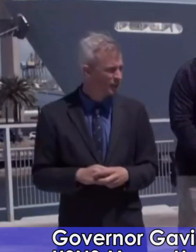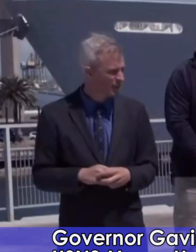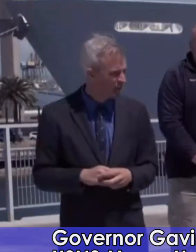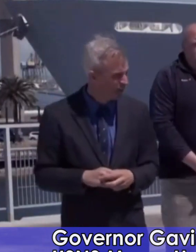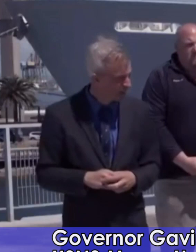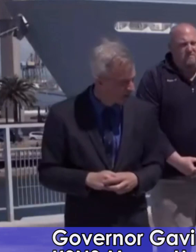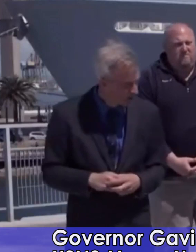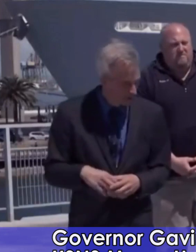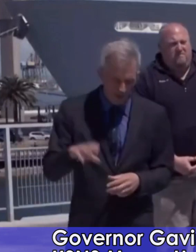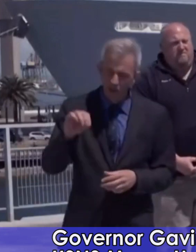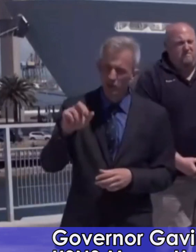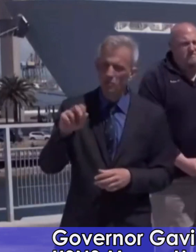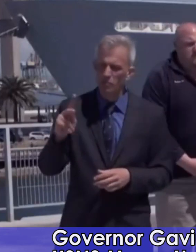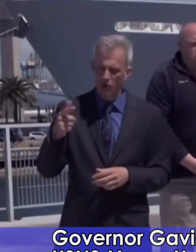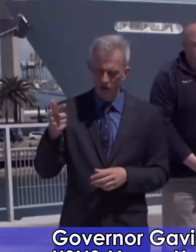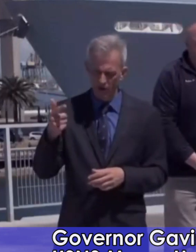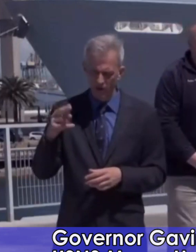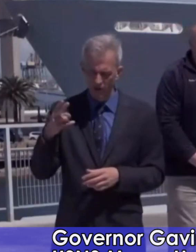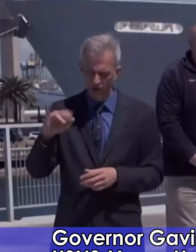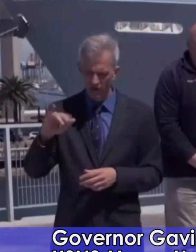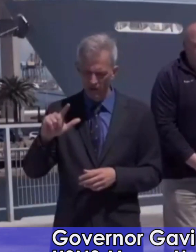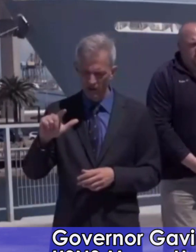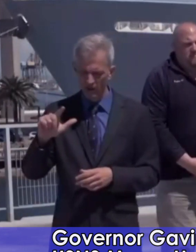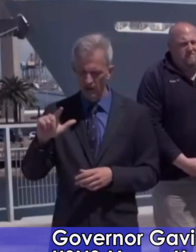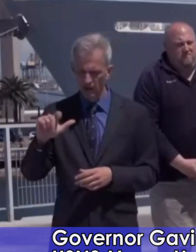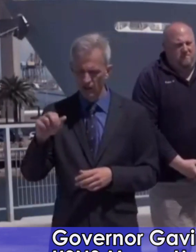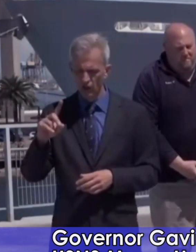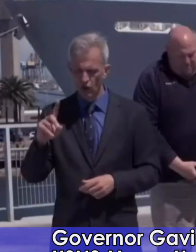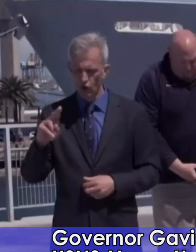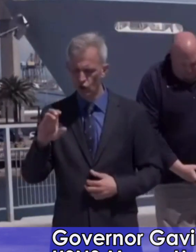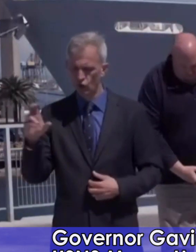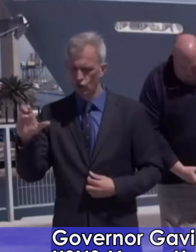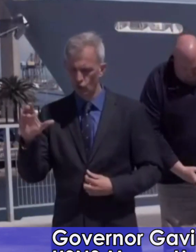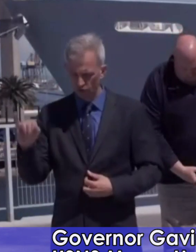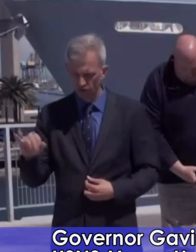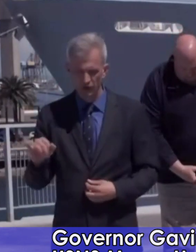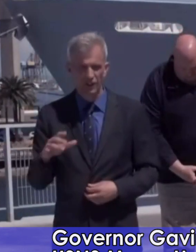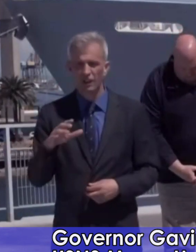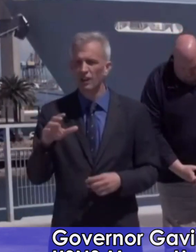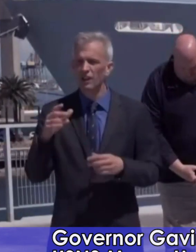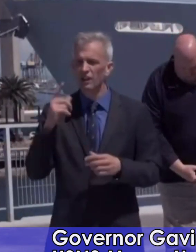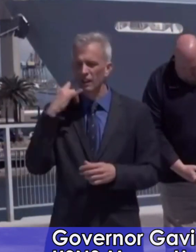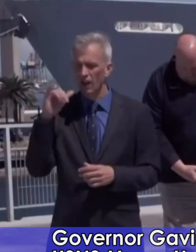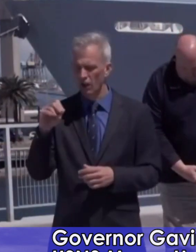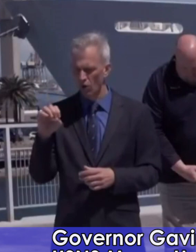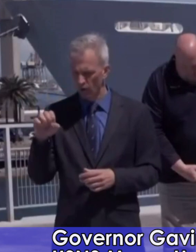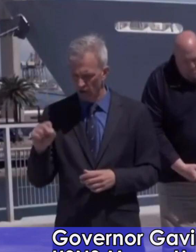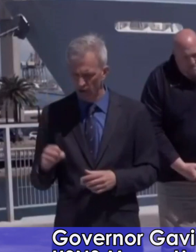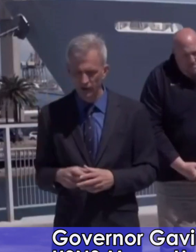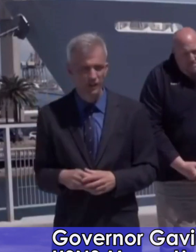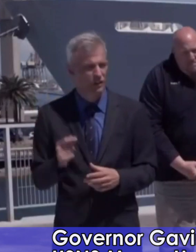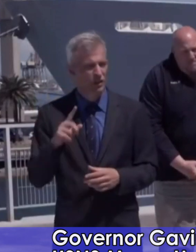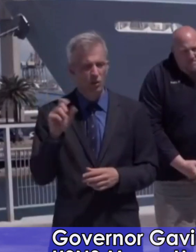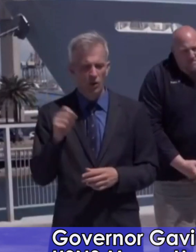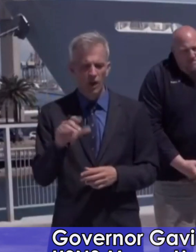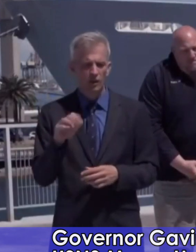Yeah, Mark Ghilarducci, I'm director of the Governor's Office of Emergency Services. The question had to do with how we are deploying our resources, specifically the